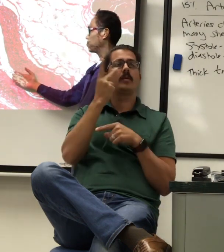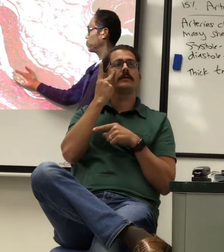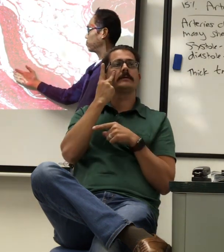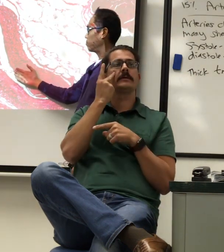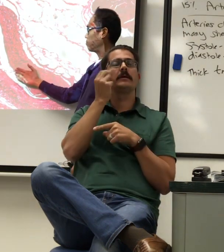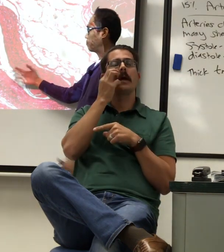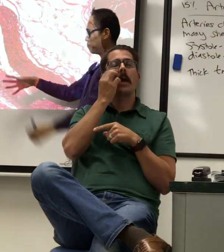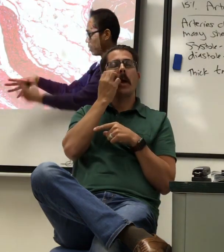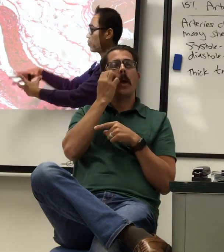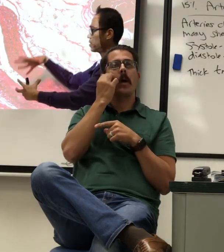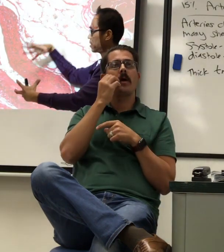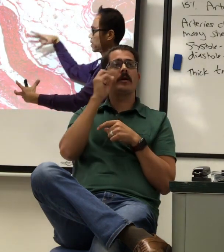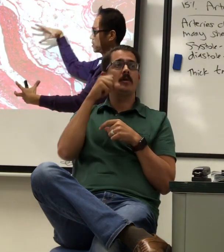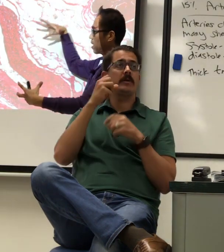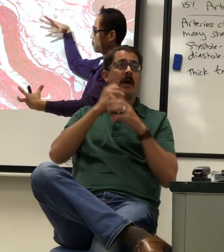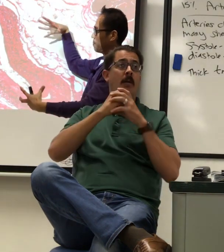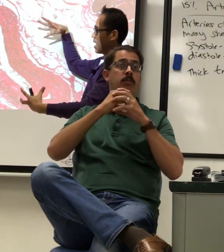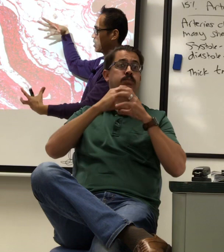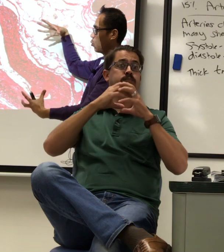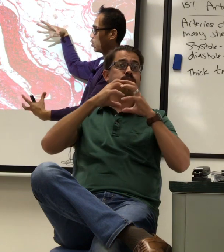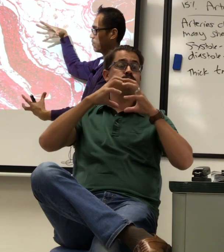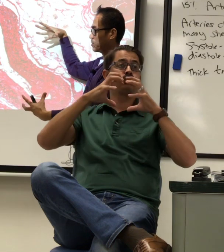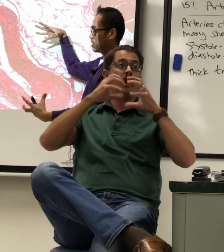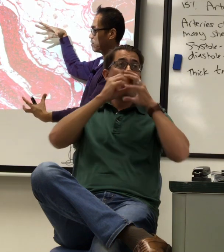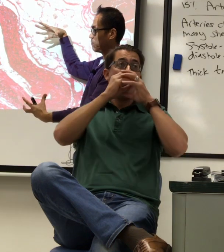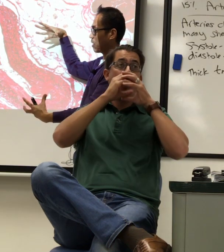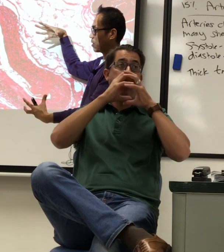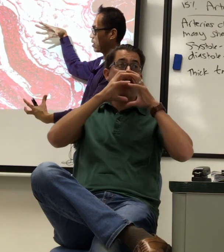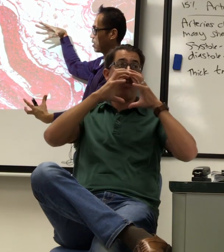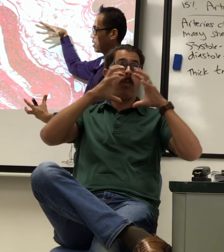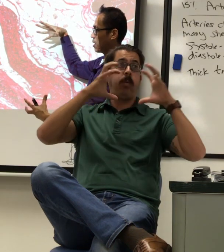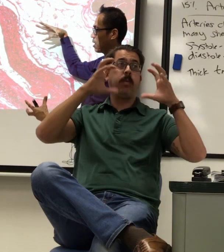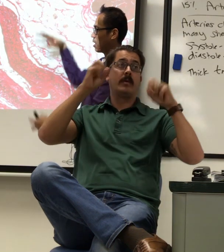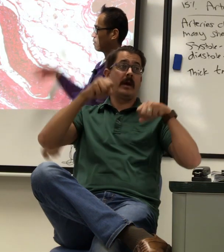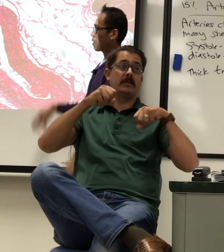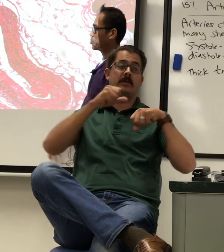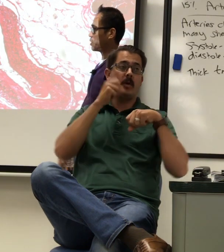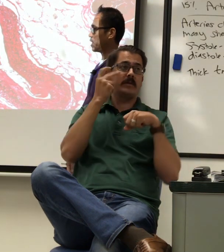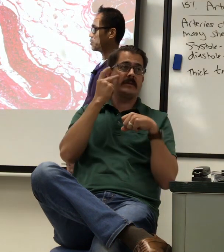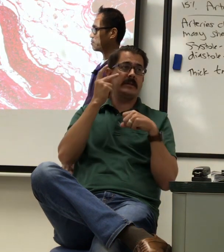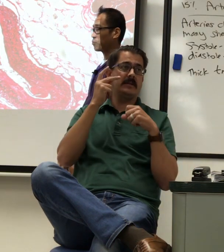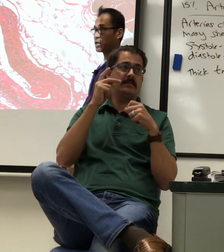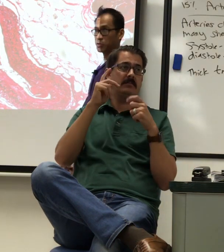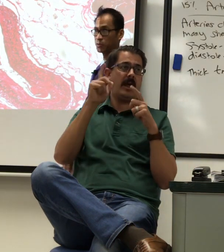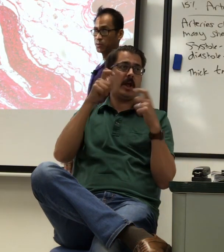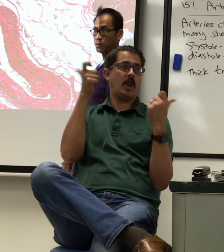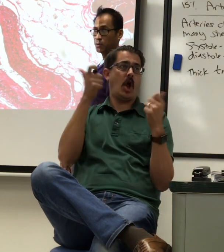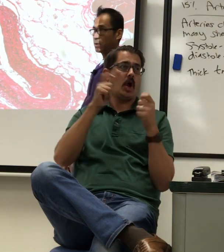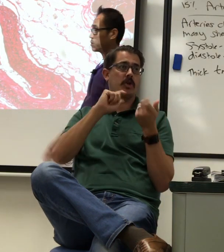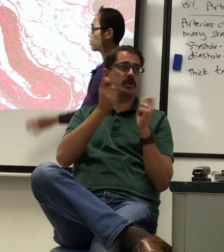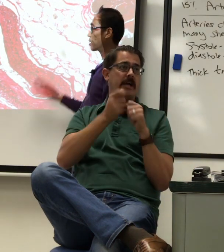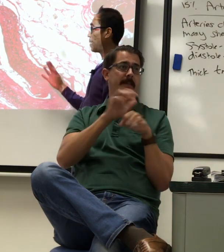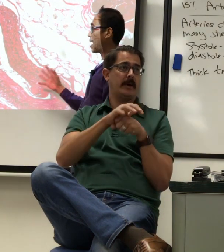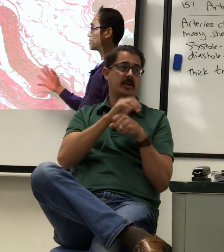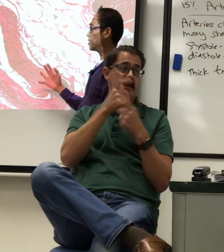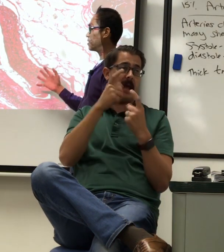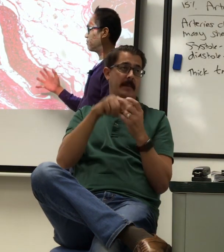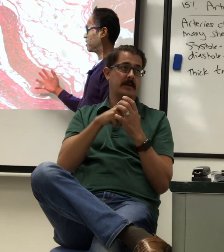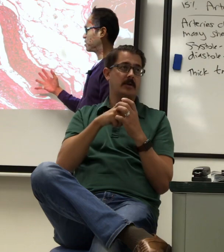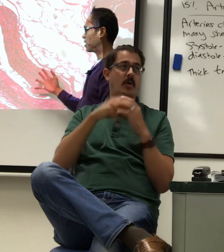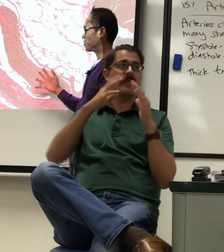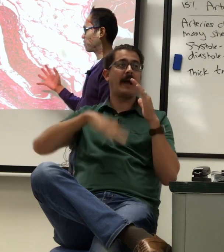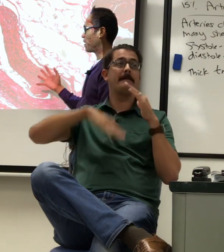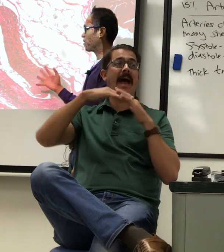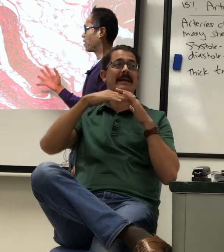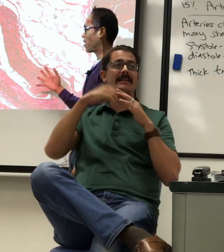you can blow these things up and you won't even see very large changes in pressure. So the capacitance